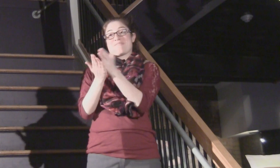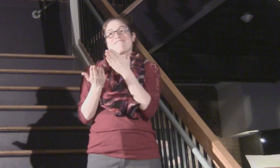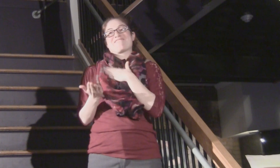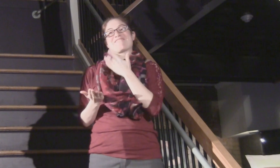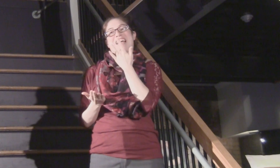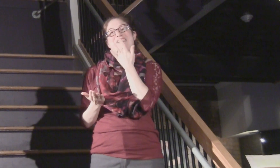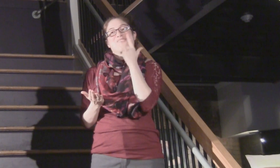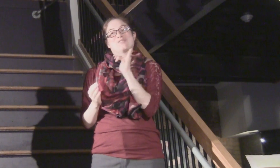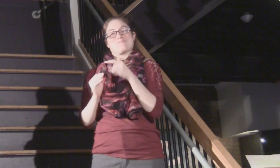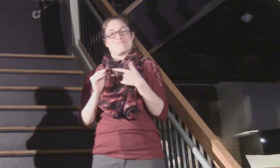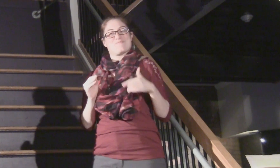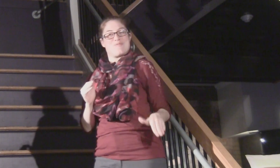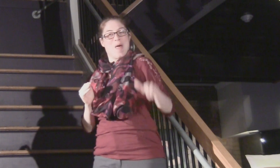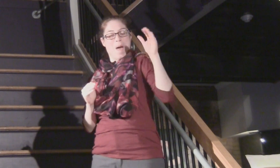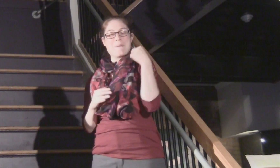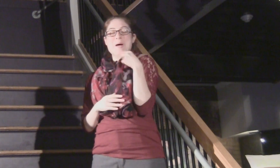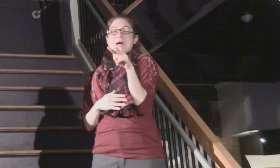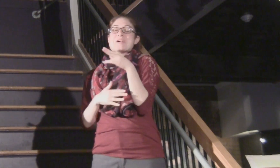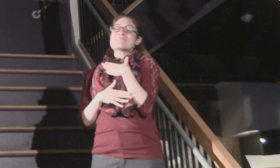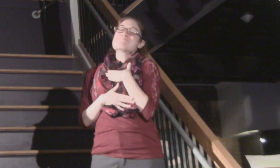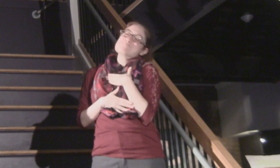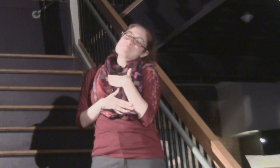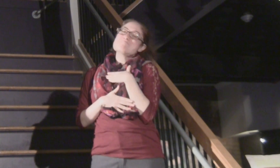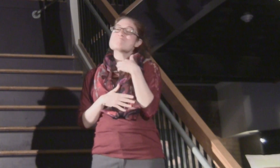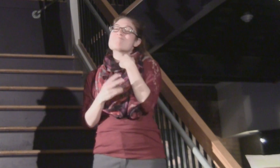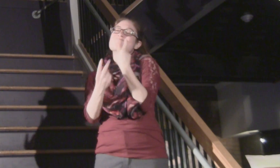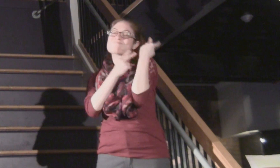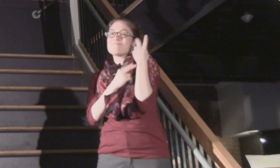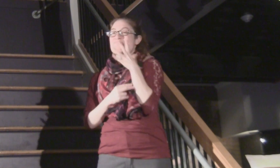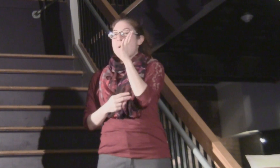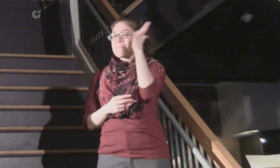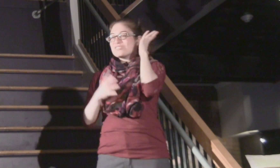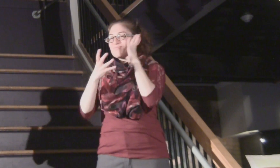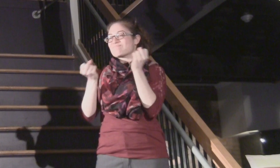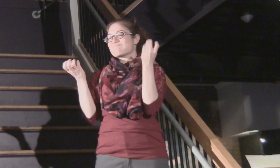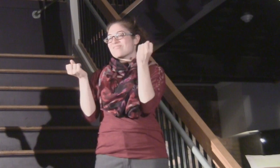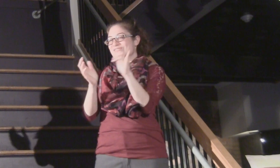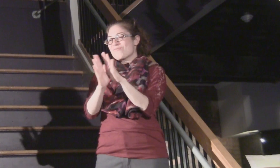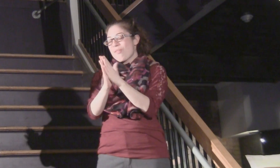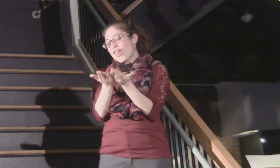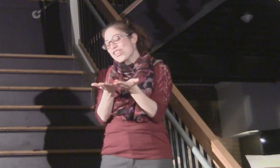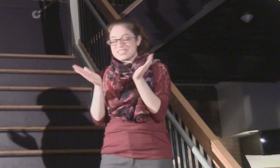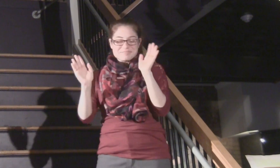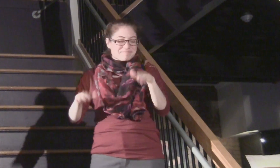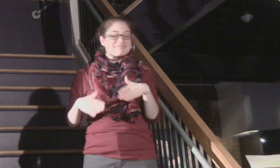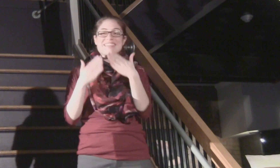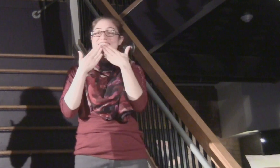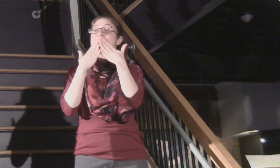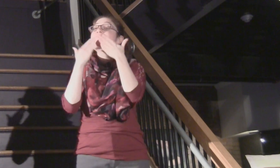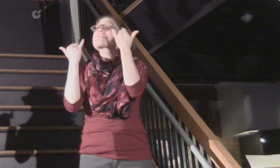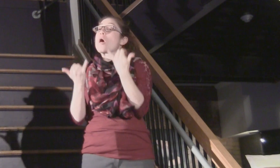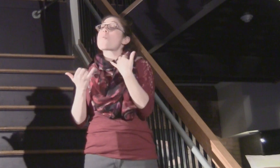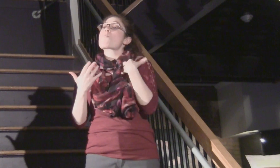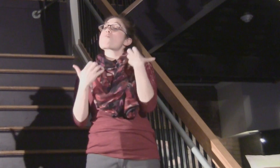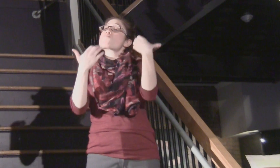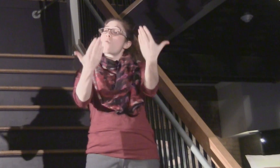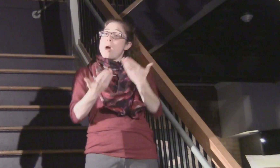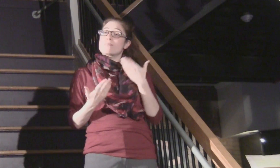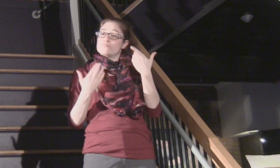I remember that book. It was my favorite book too growing up. You know, when I saw that I thought, oh, I missed that book. Anyway, so thank